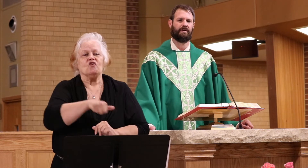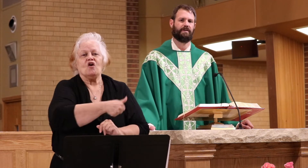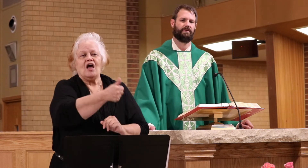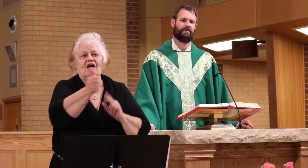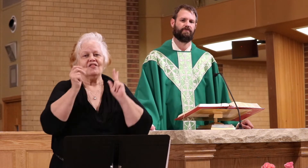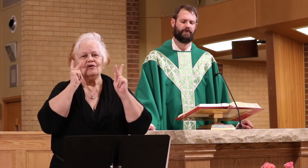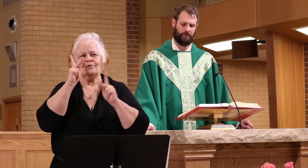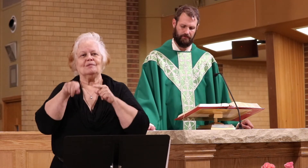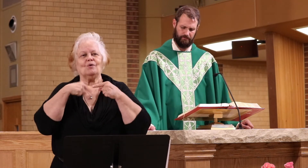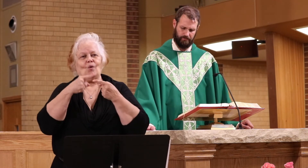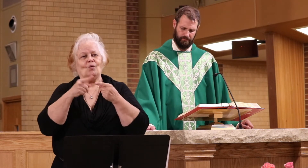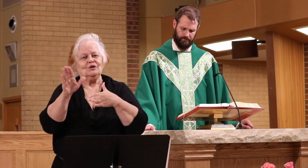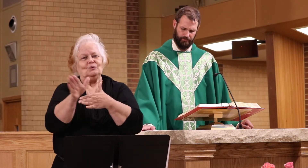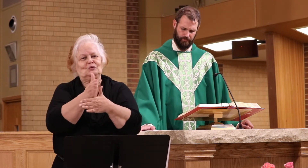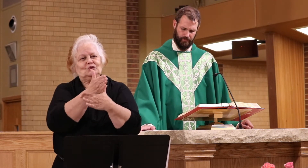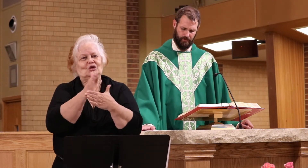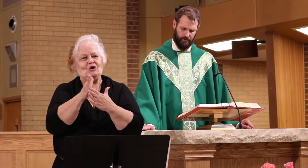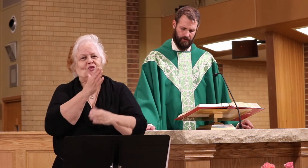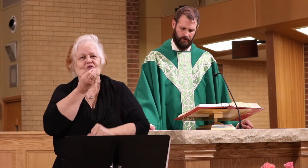the sharing of food.